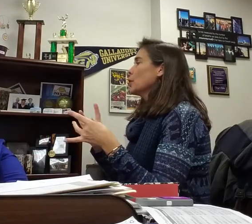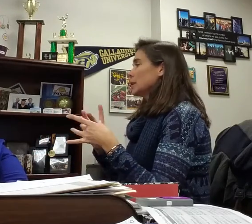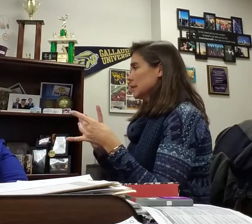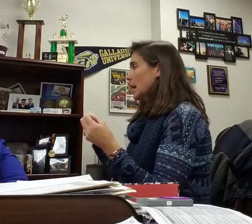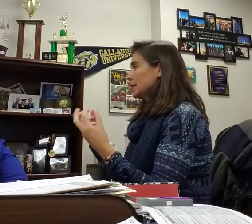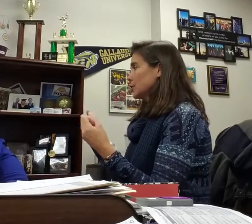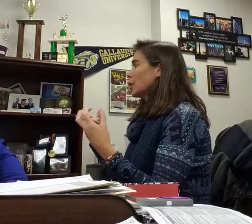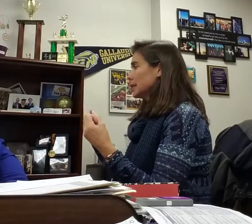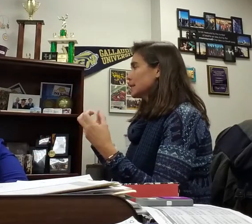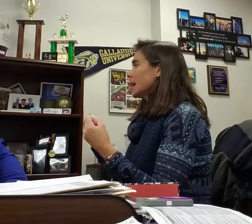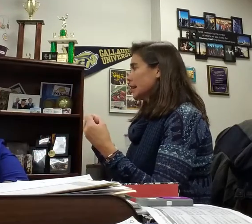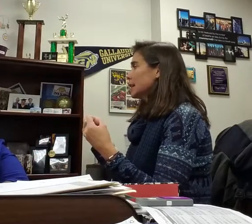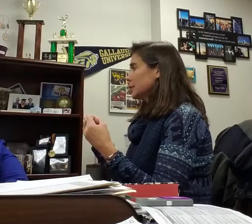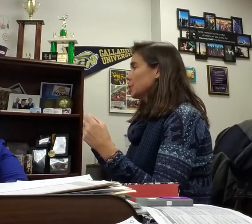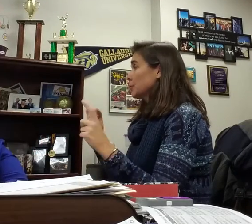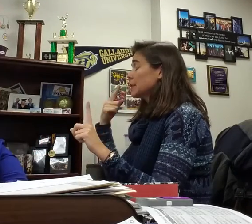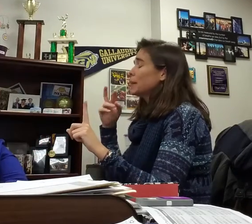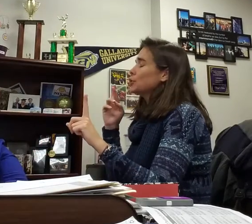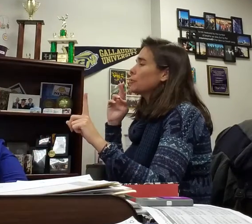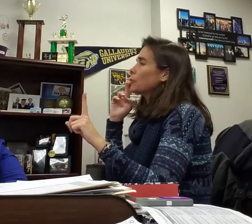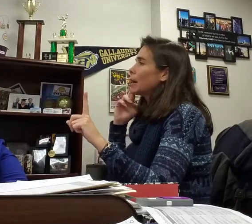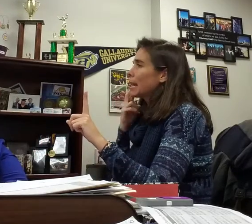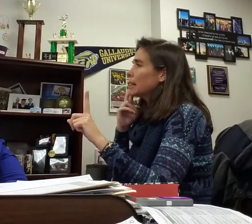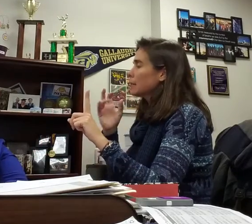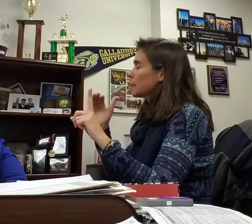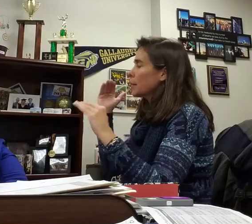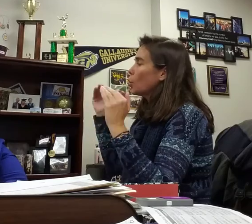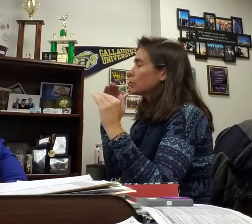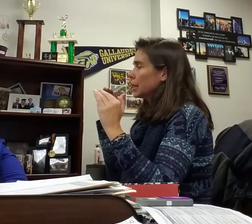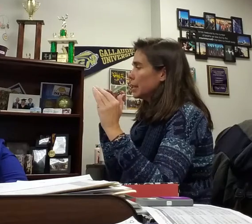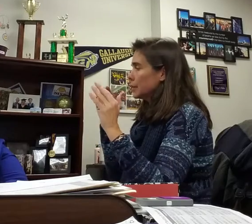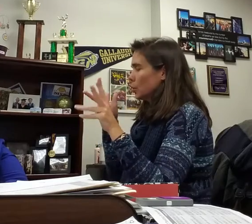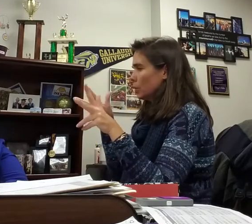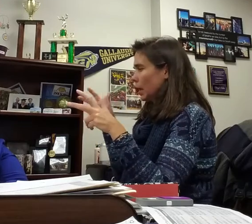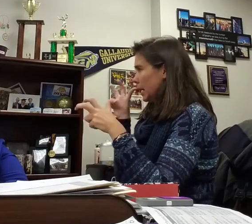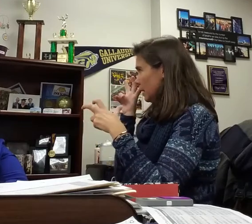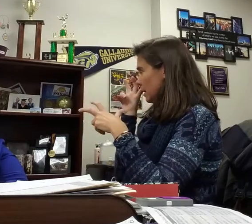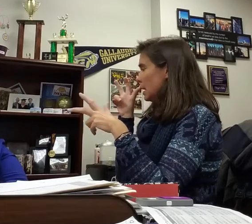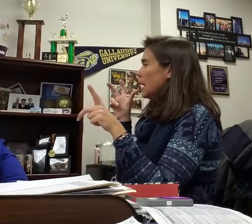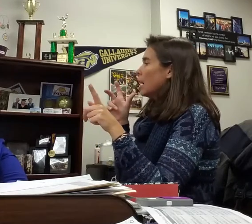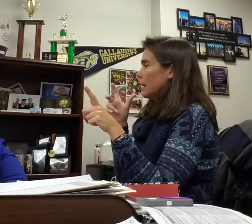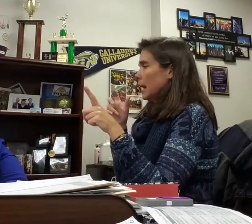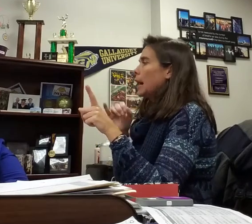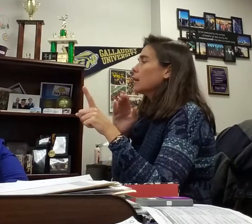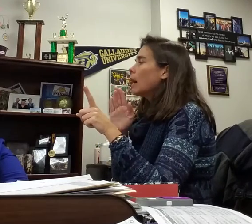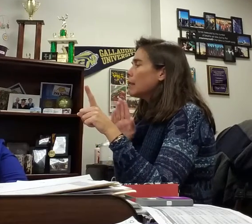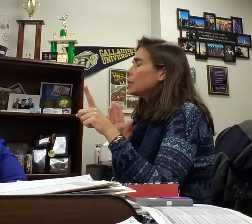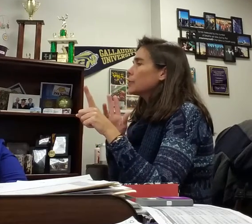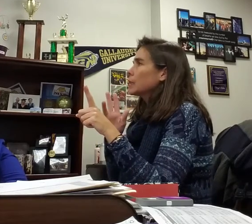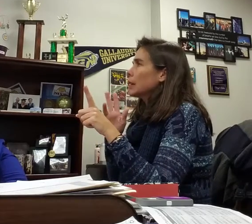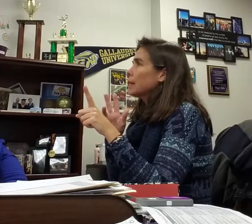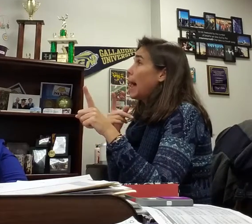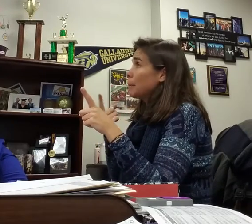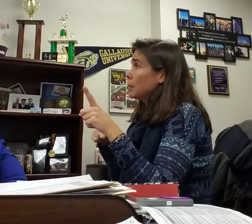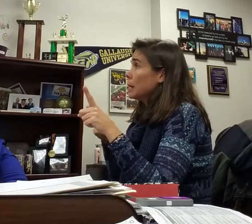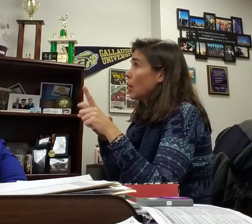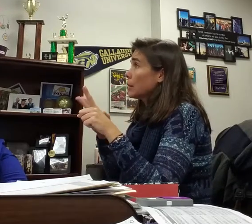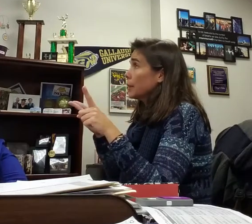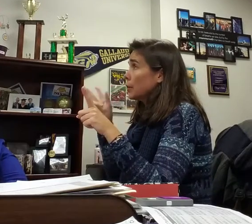noticed, I started signing it, too, especially for Reagan and some of the older kids who were like, paying attention. Yeah, and a lot of those kids happen to be hard of hearing,